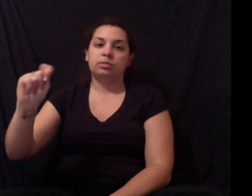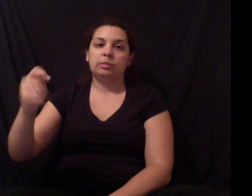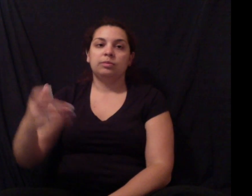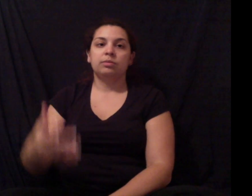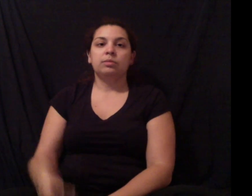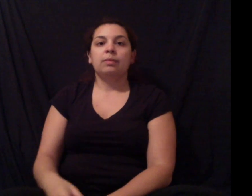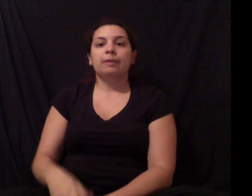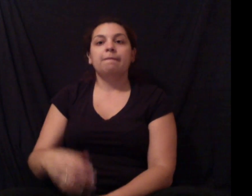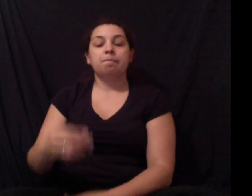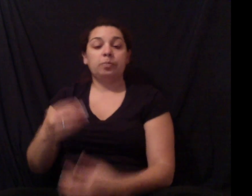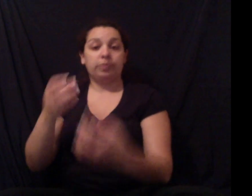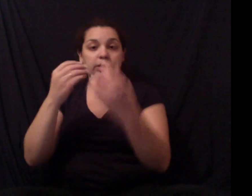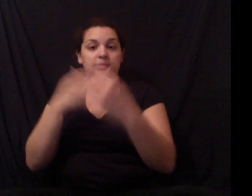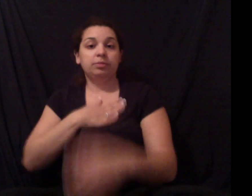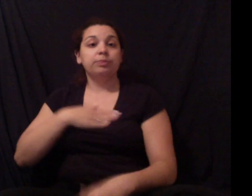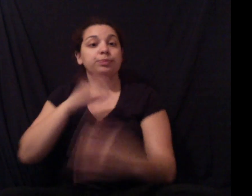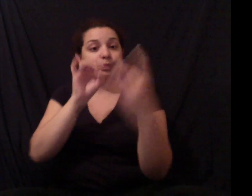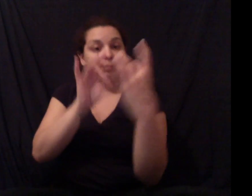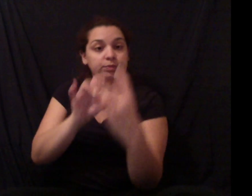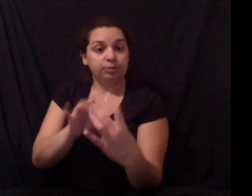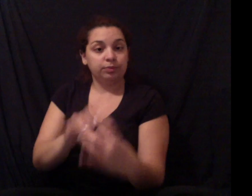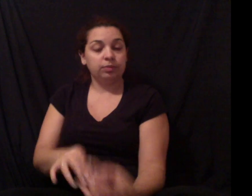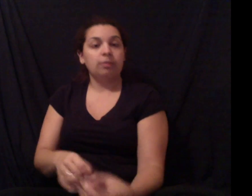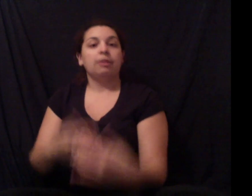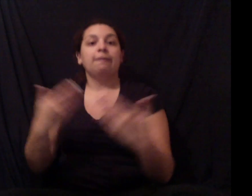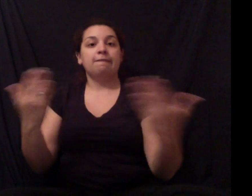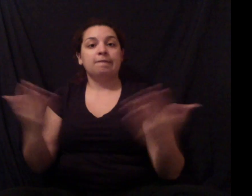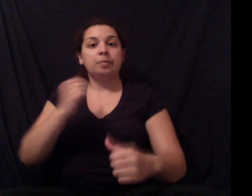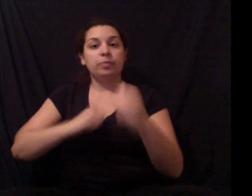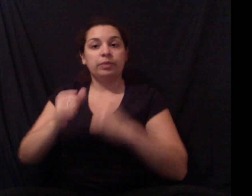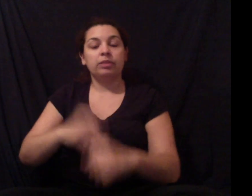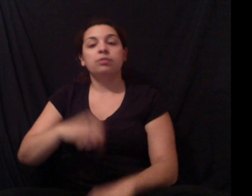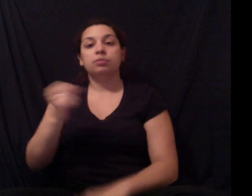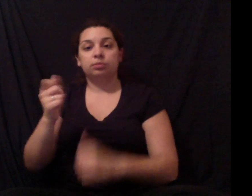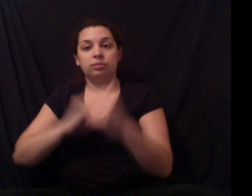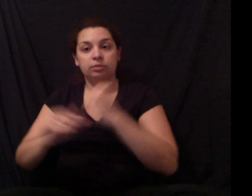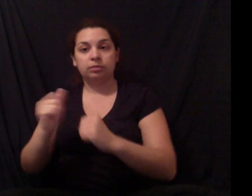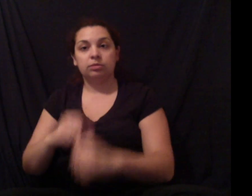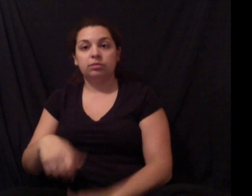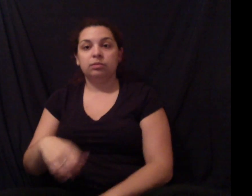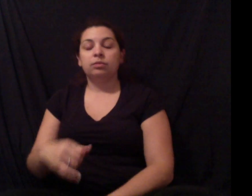iTunes, Stitcher, or Overcast, and see you next week on Upvoted by Reddit.